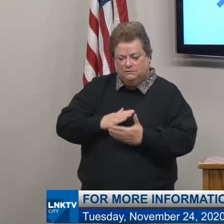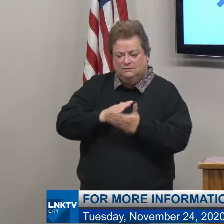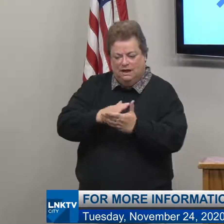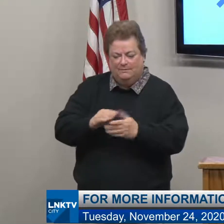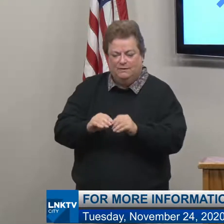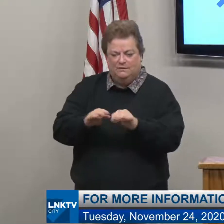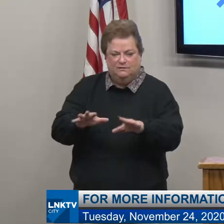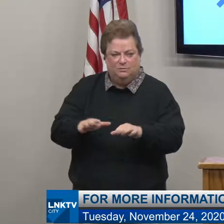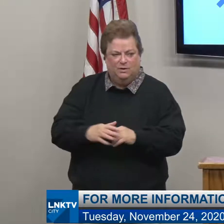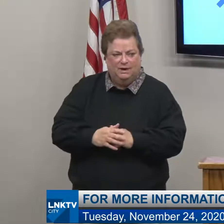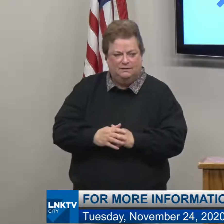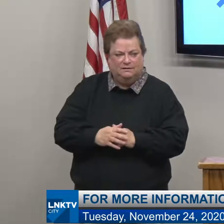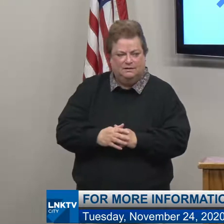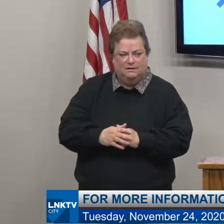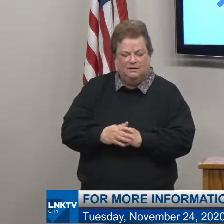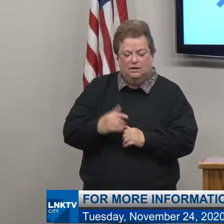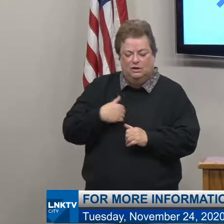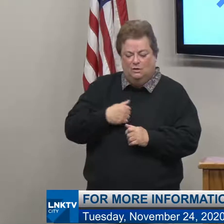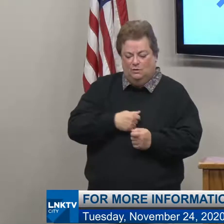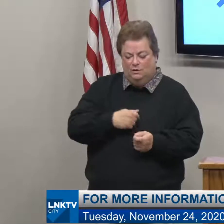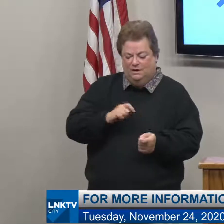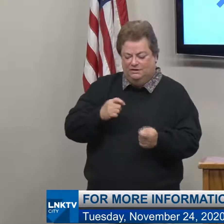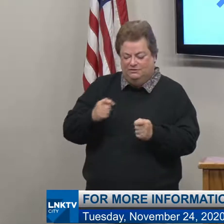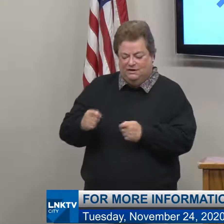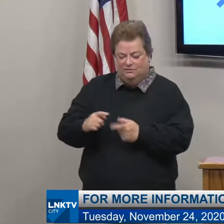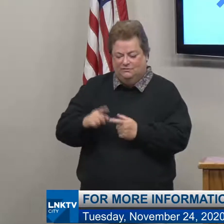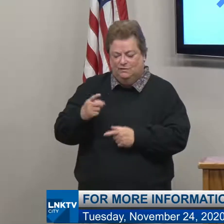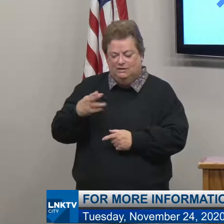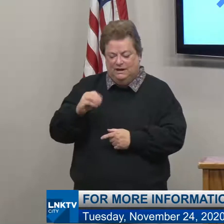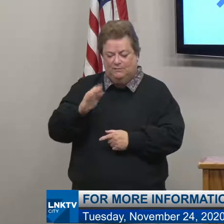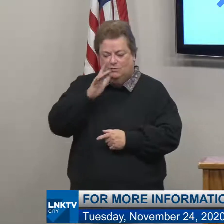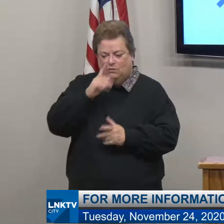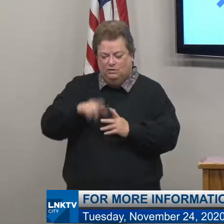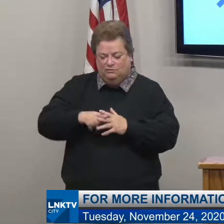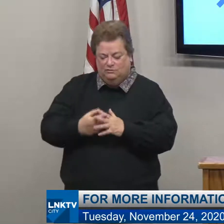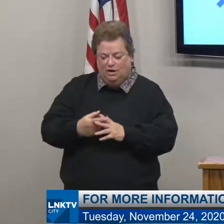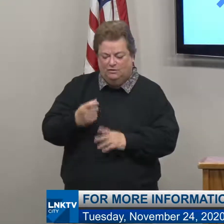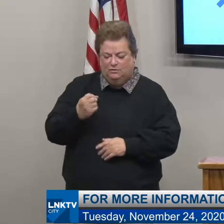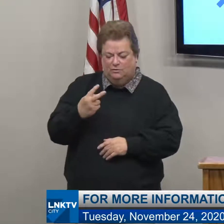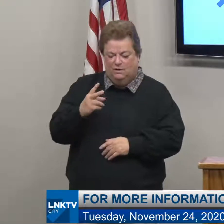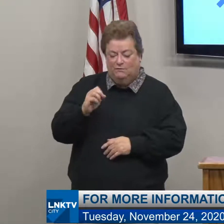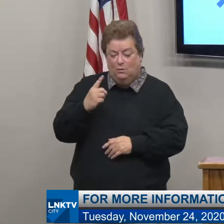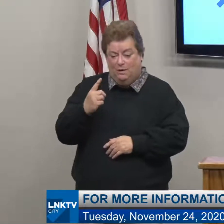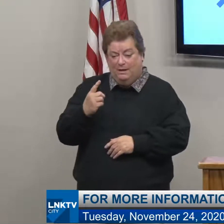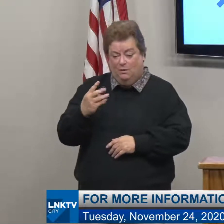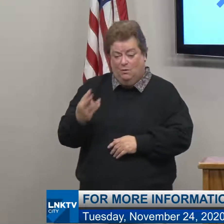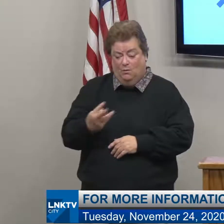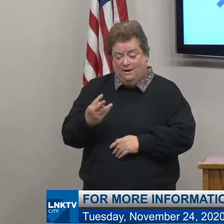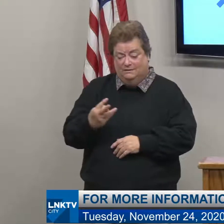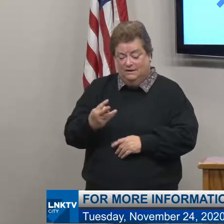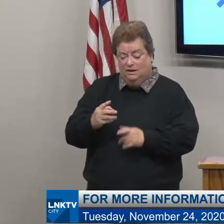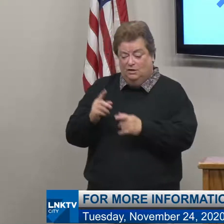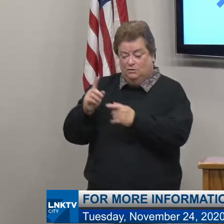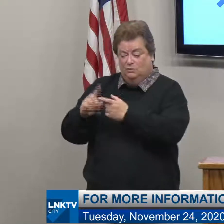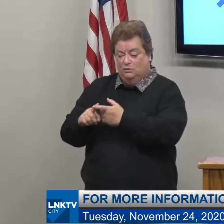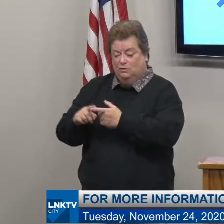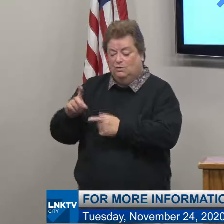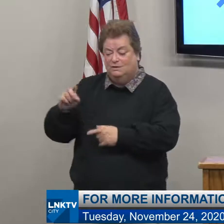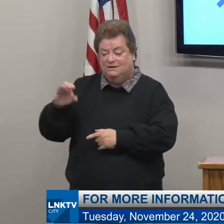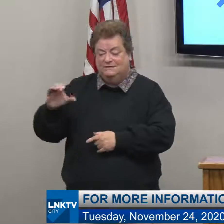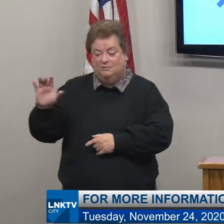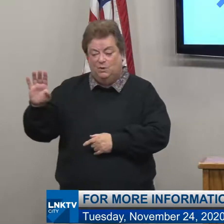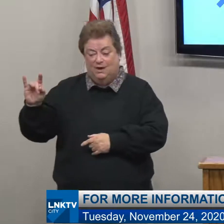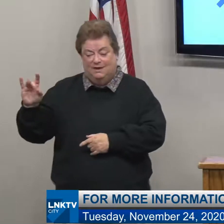The following changes to our directed health measure will be in effect from 12:01 a.m. Wednesday through December